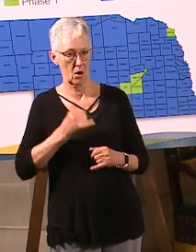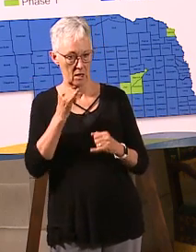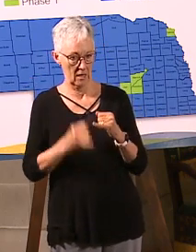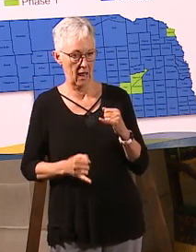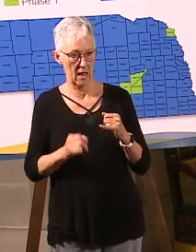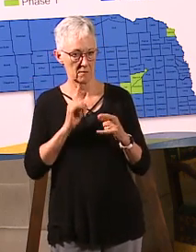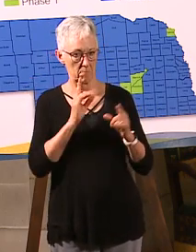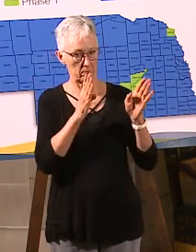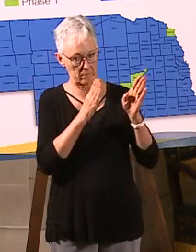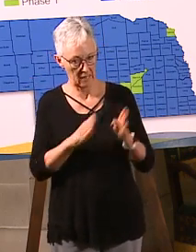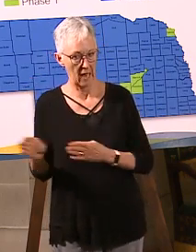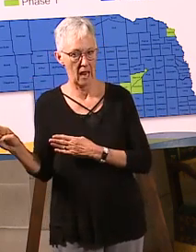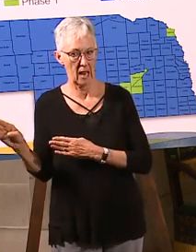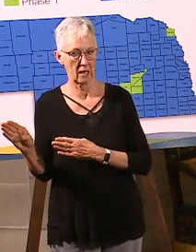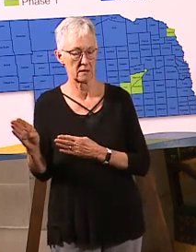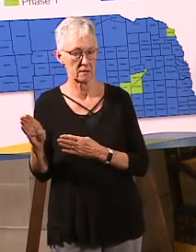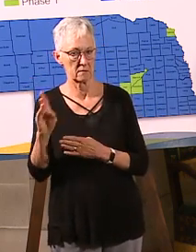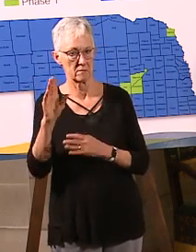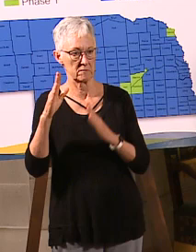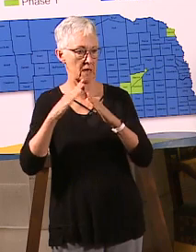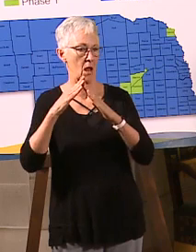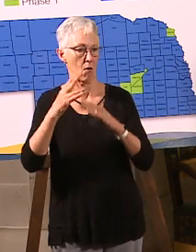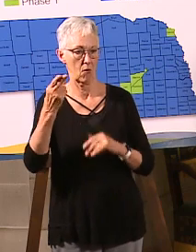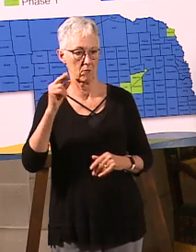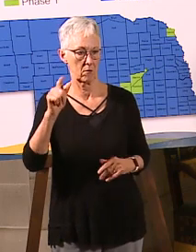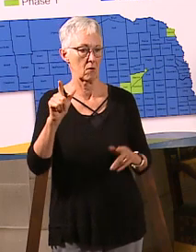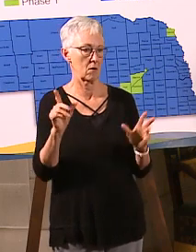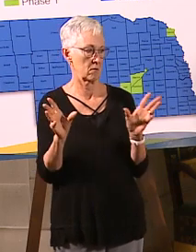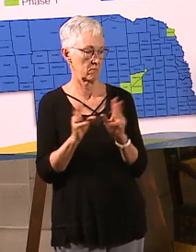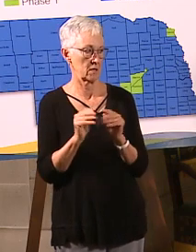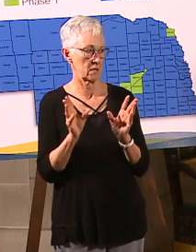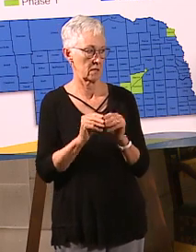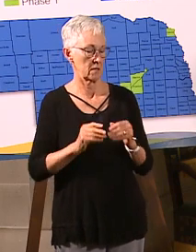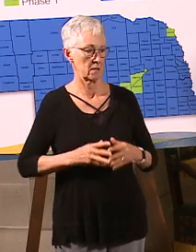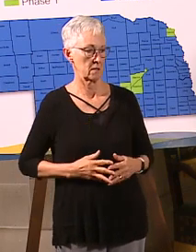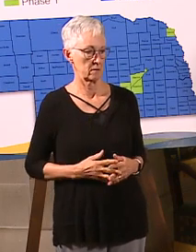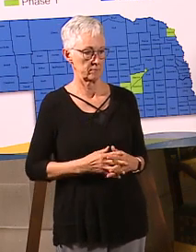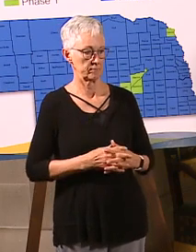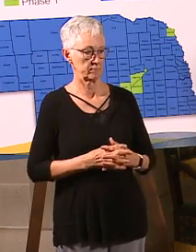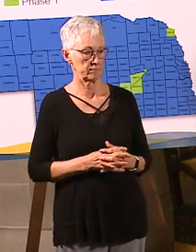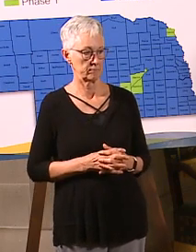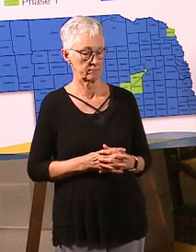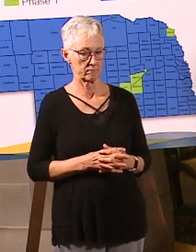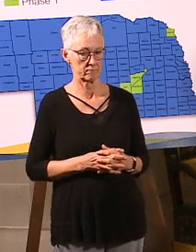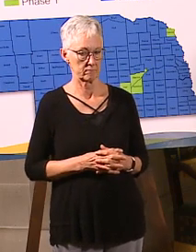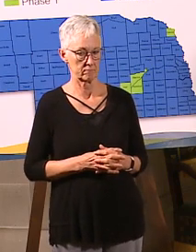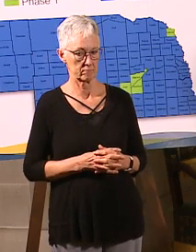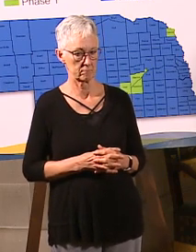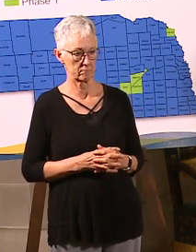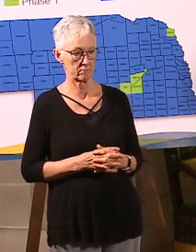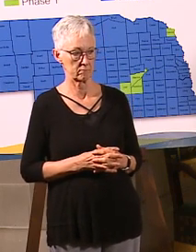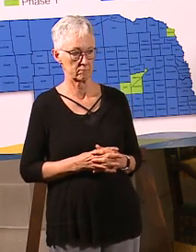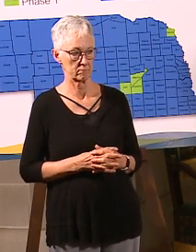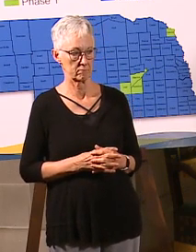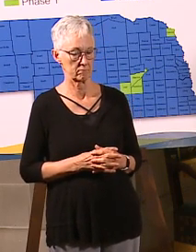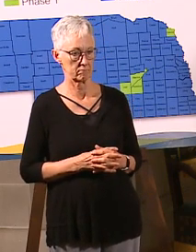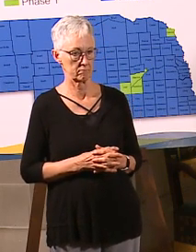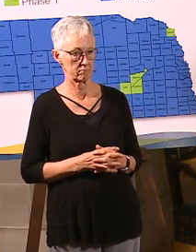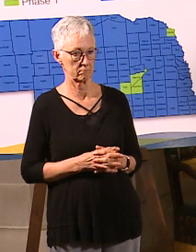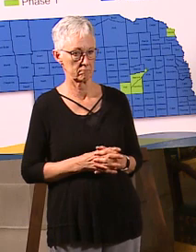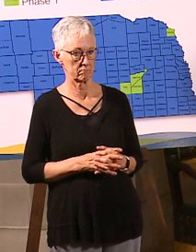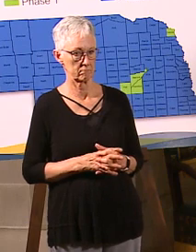event, last planned teletown hall for Nebraska, or for Speaking of Nebraska on that NET show.